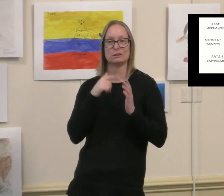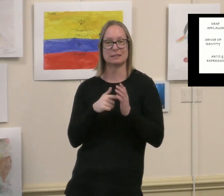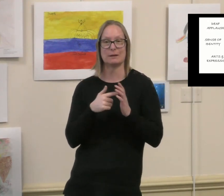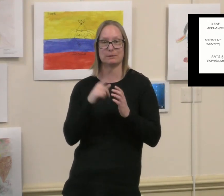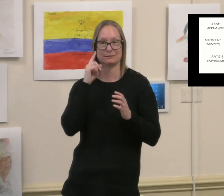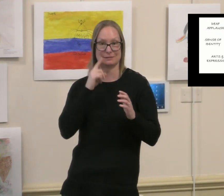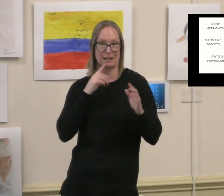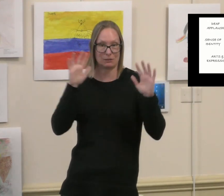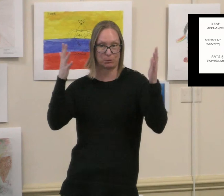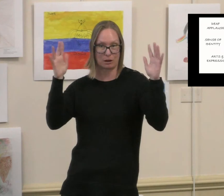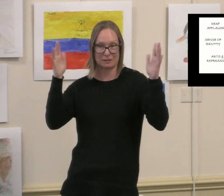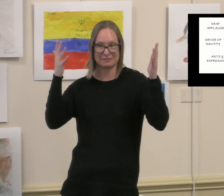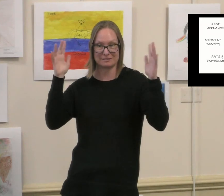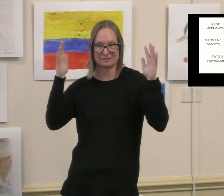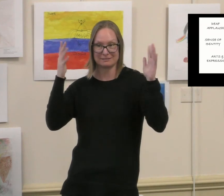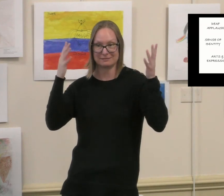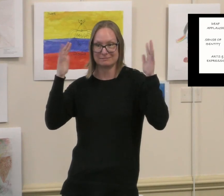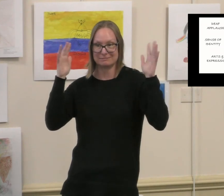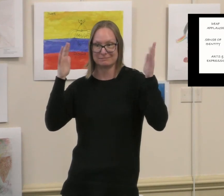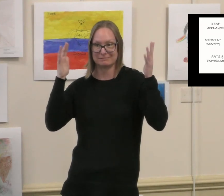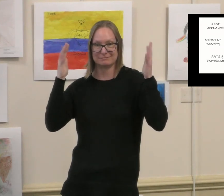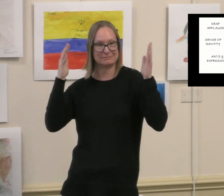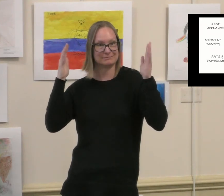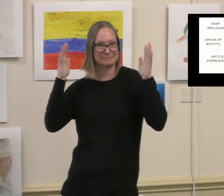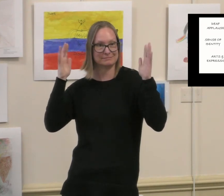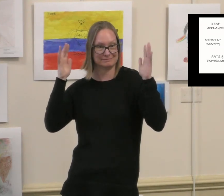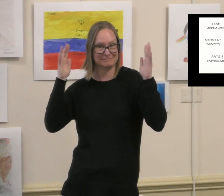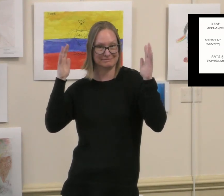aware of. For example, how we applause like this.